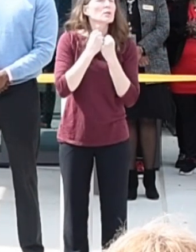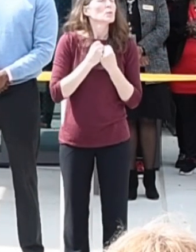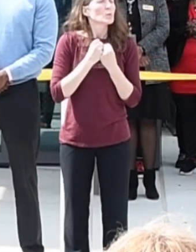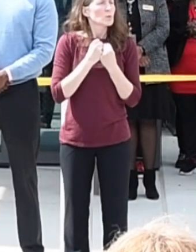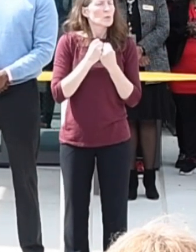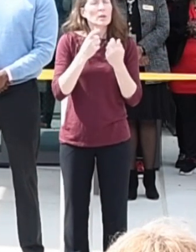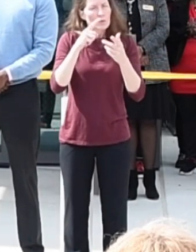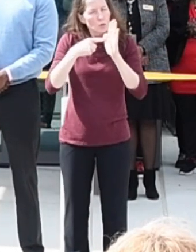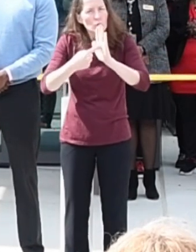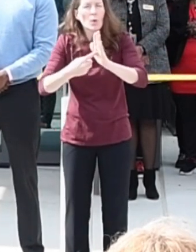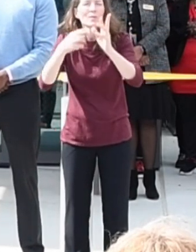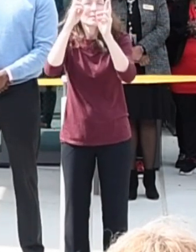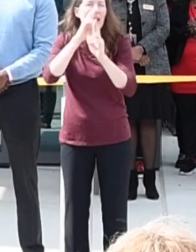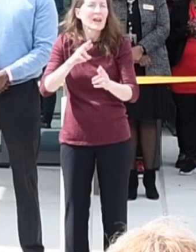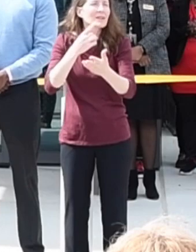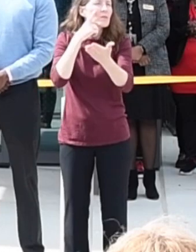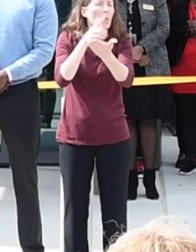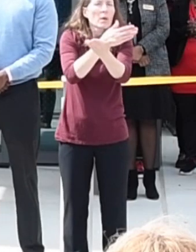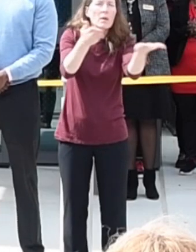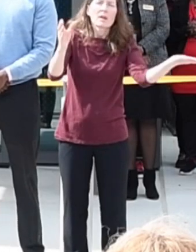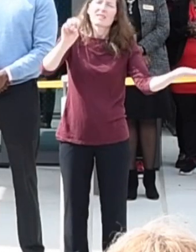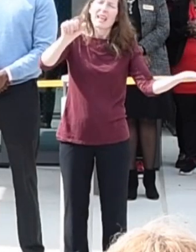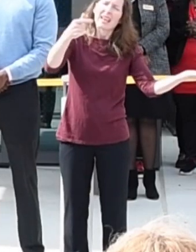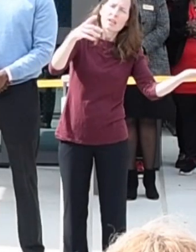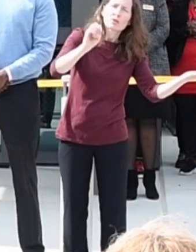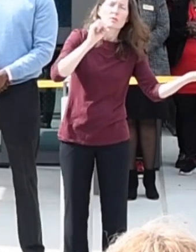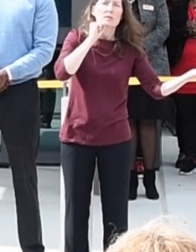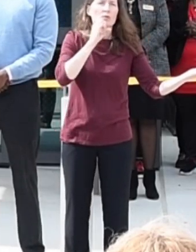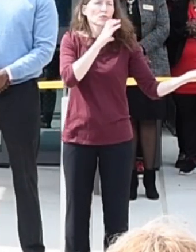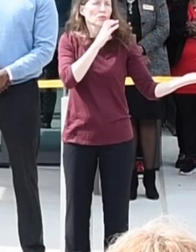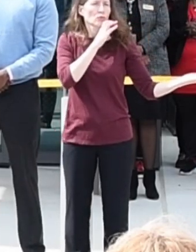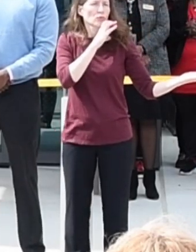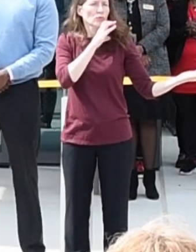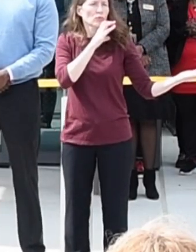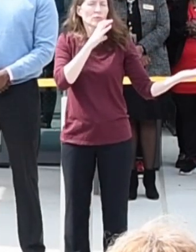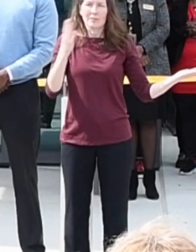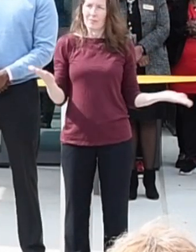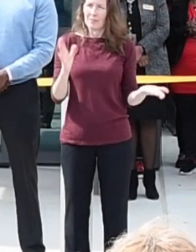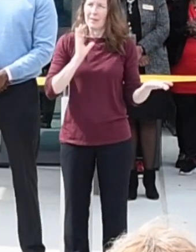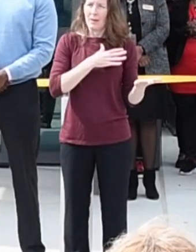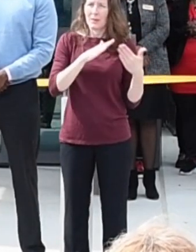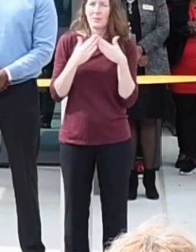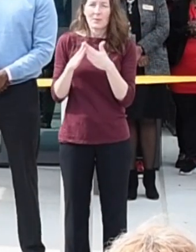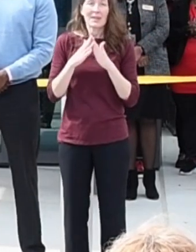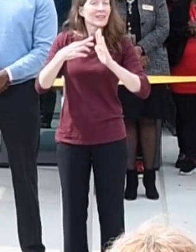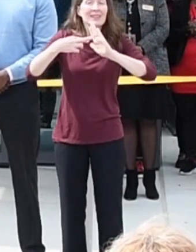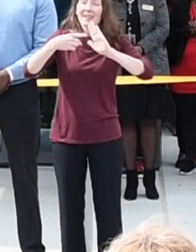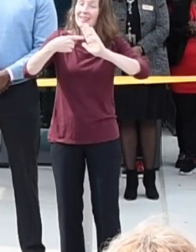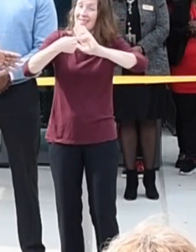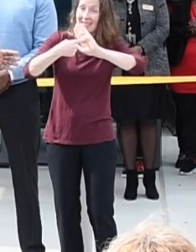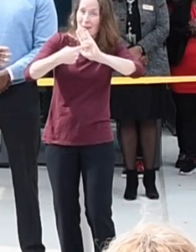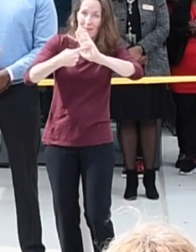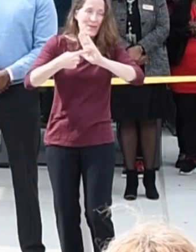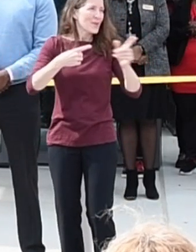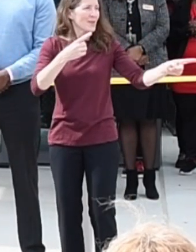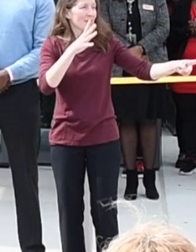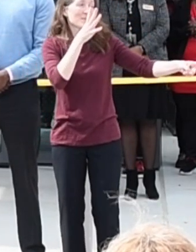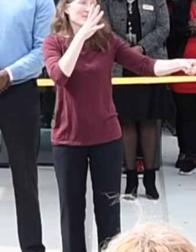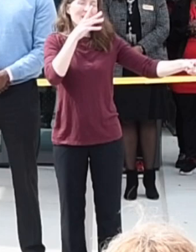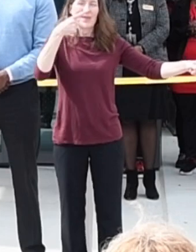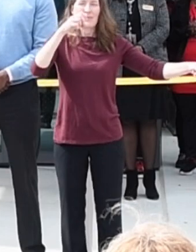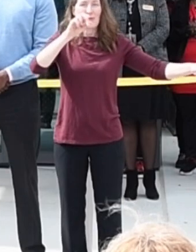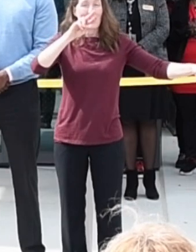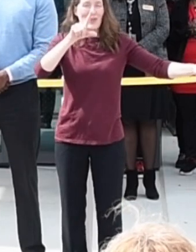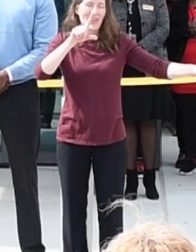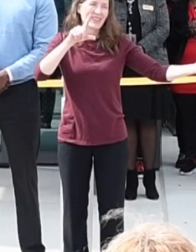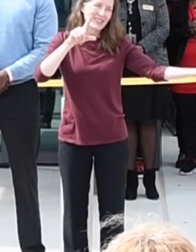the sages and seniors of our community, such as our long-standing member like Mother Pearl. So